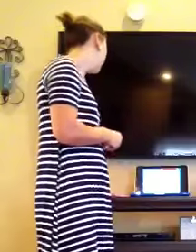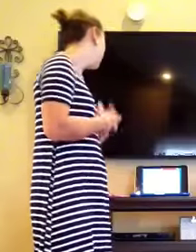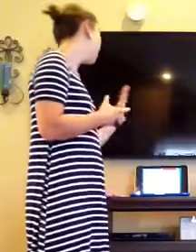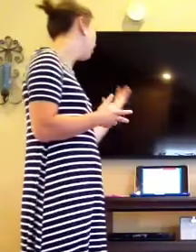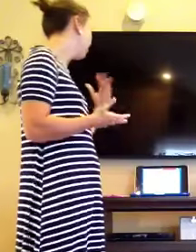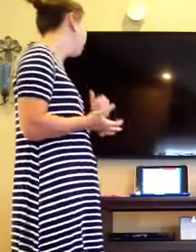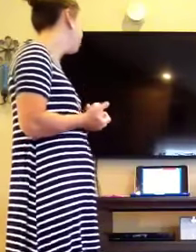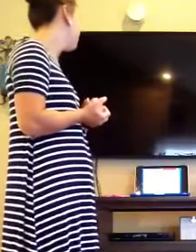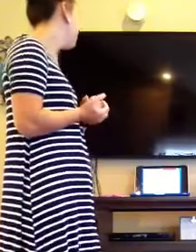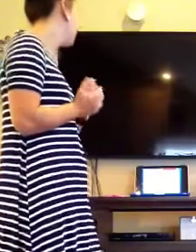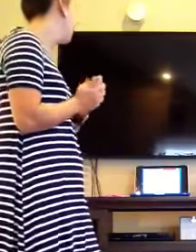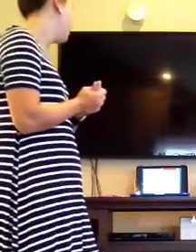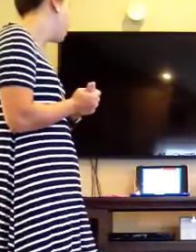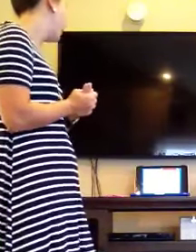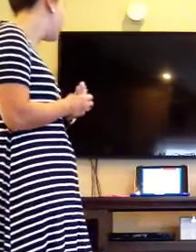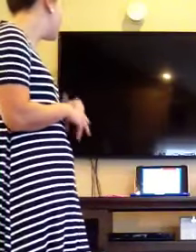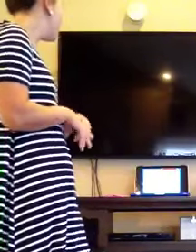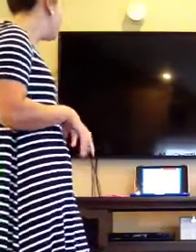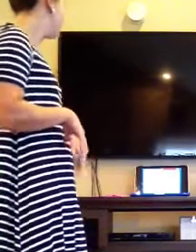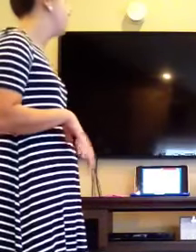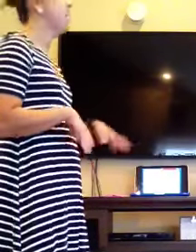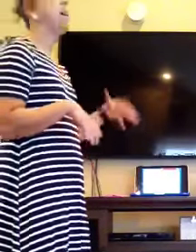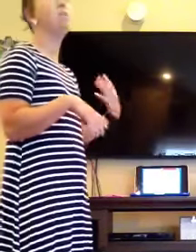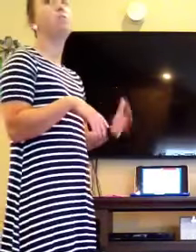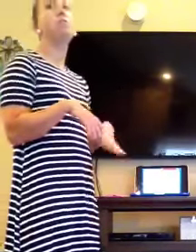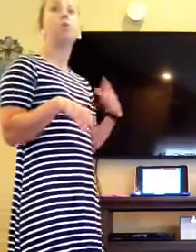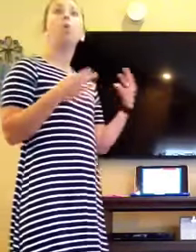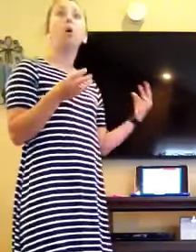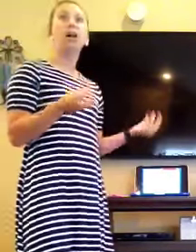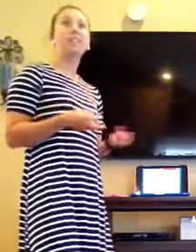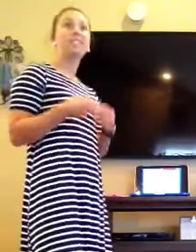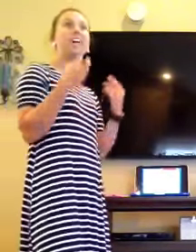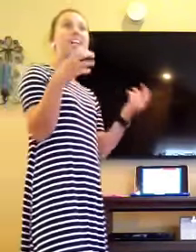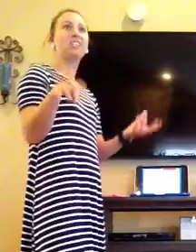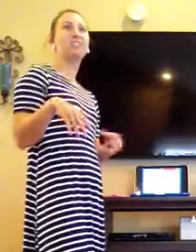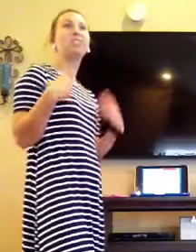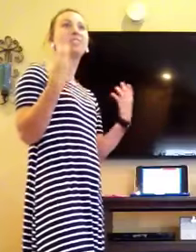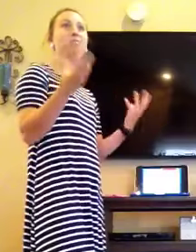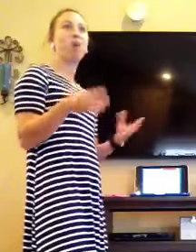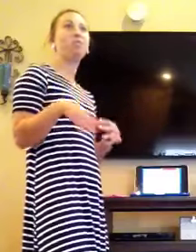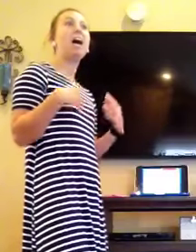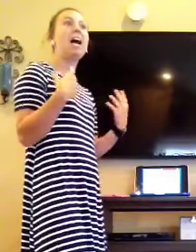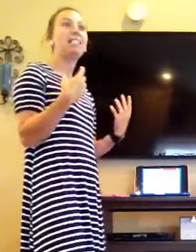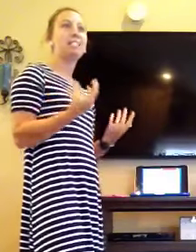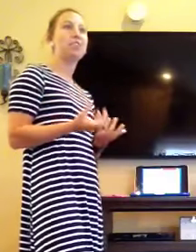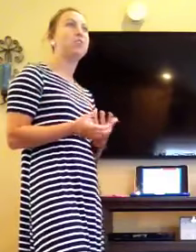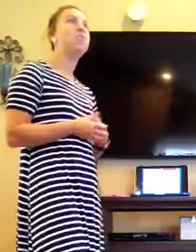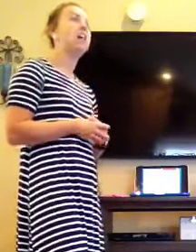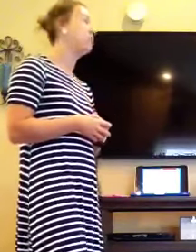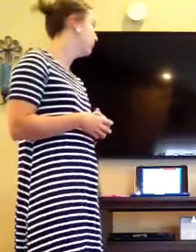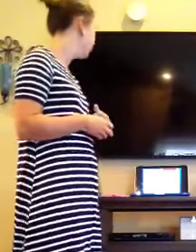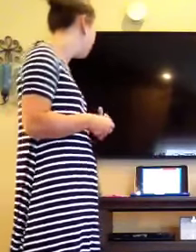Okay, our literature review, really quick. This is kind of what sparked my idea of classroom